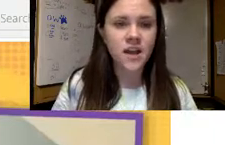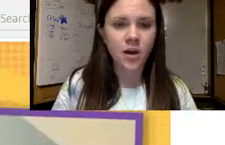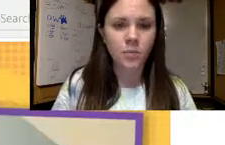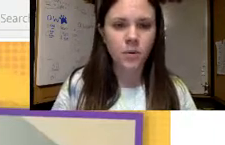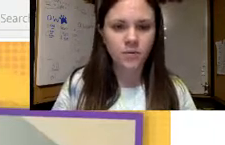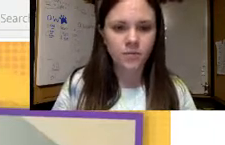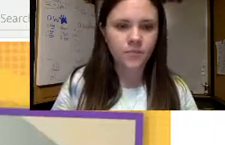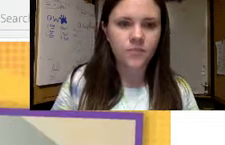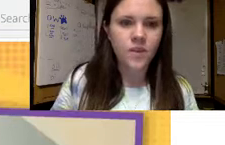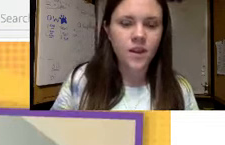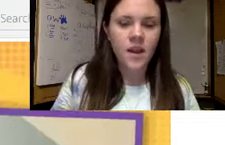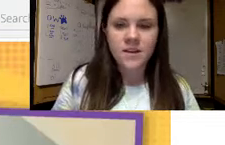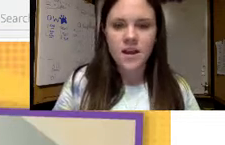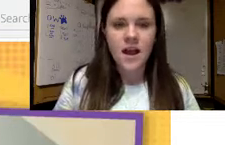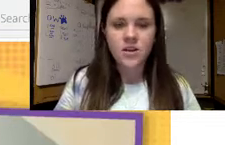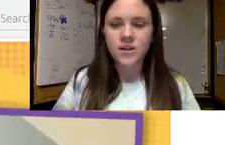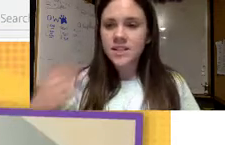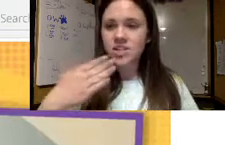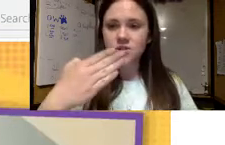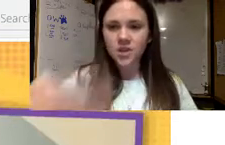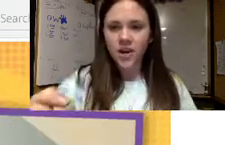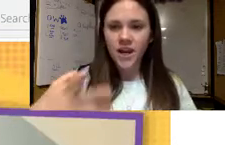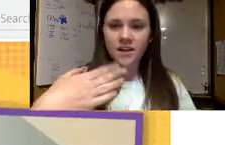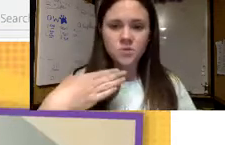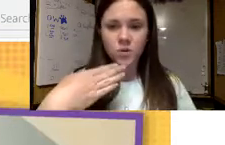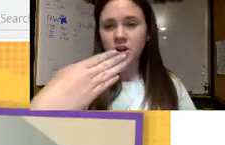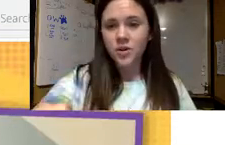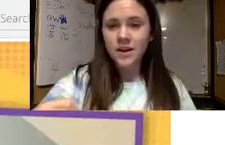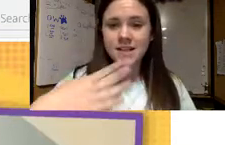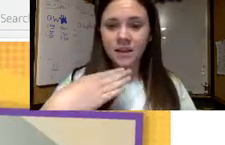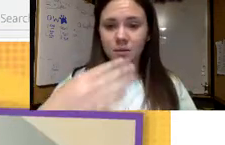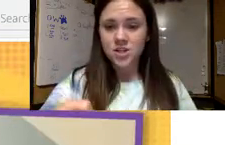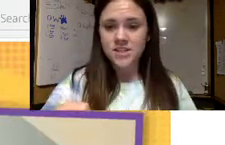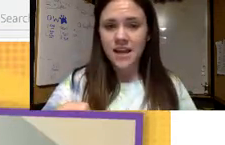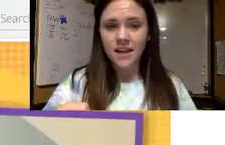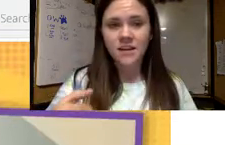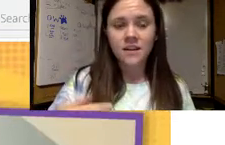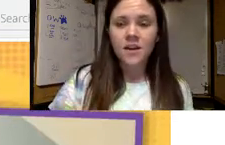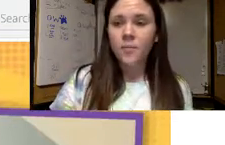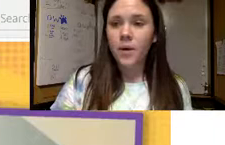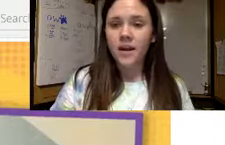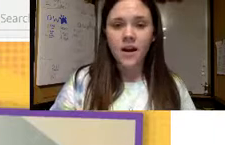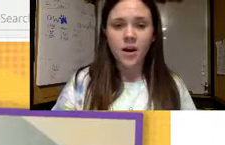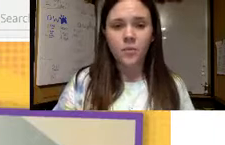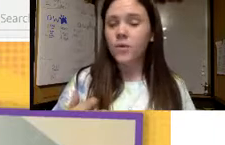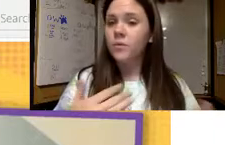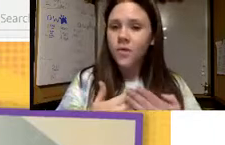teacher's helper. And you can see she's using her hands. We're not sure exactly what she's saying,